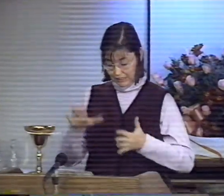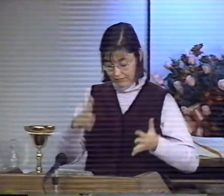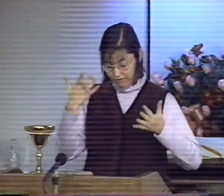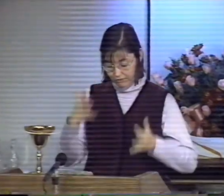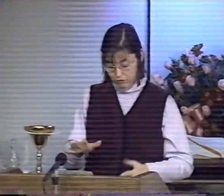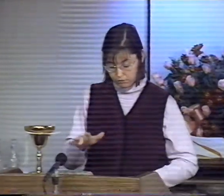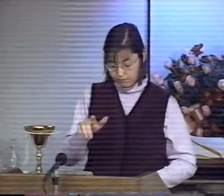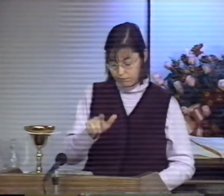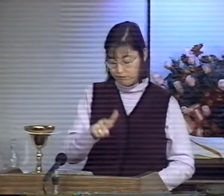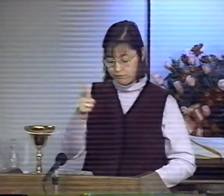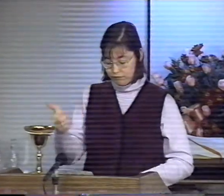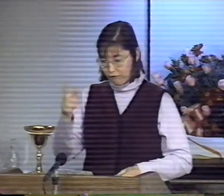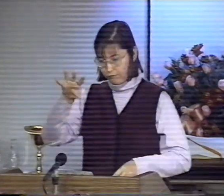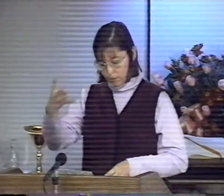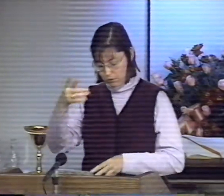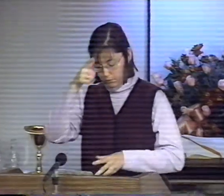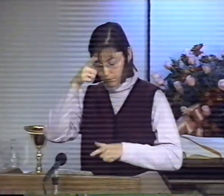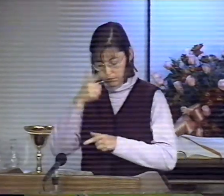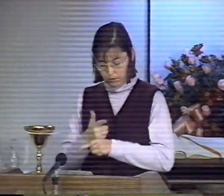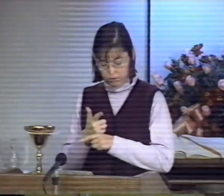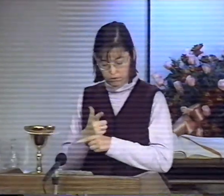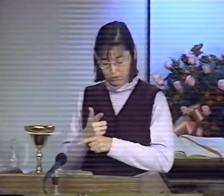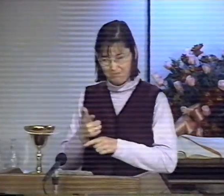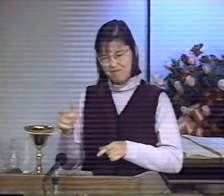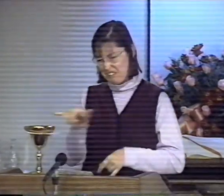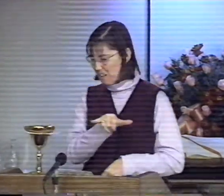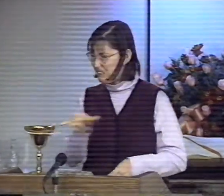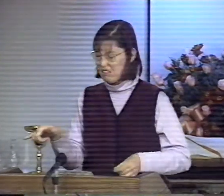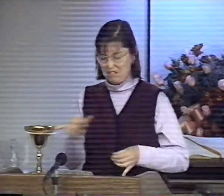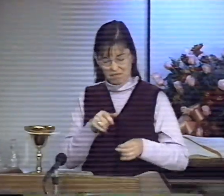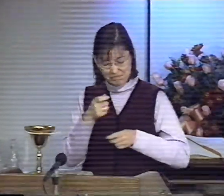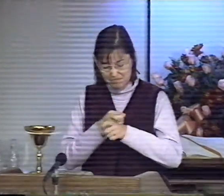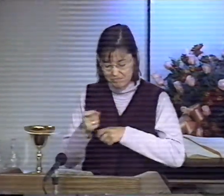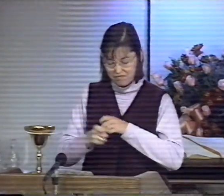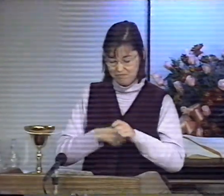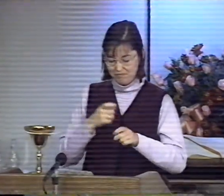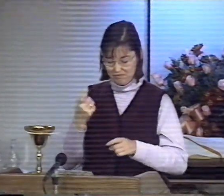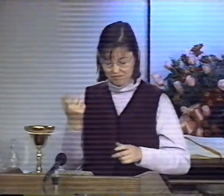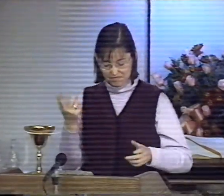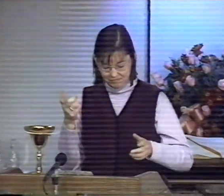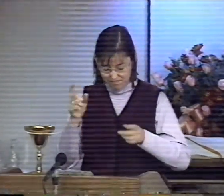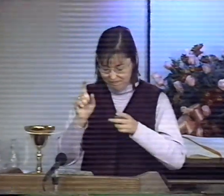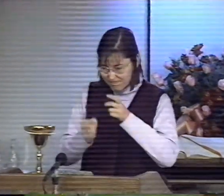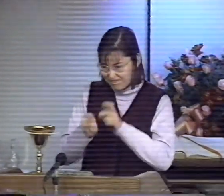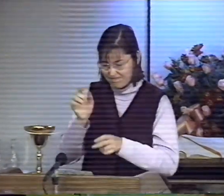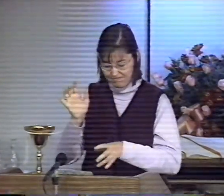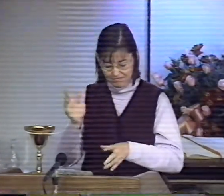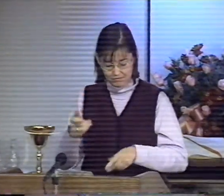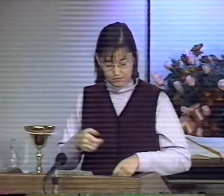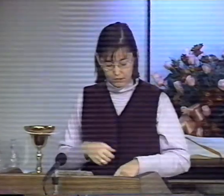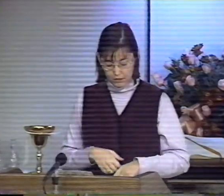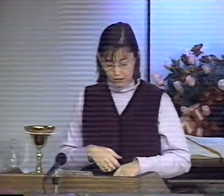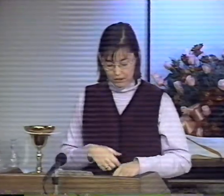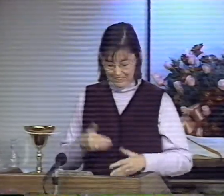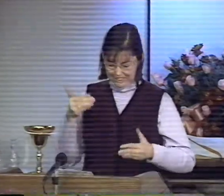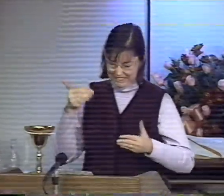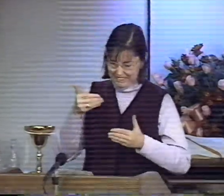And after he had died, they tortured and maltreated the fourth brother in the same way. And when he was near death, he said, "It is